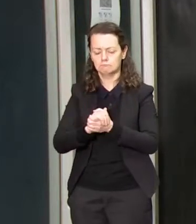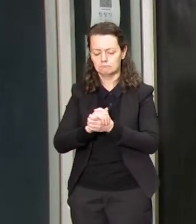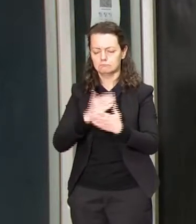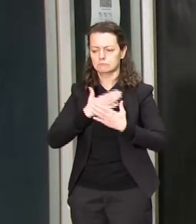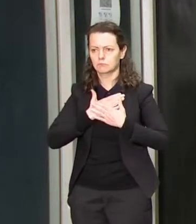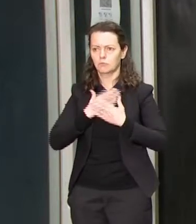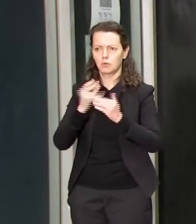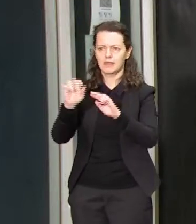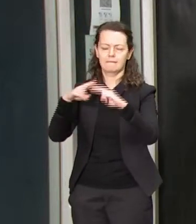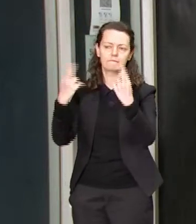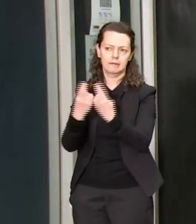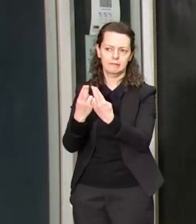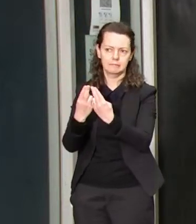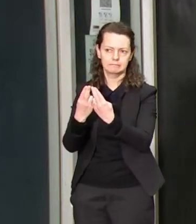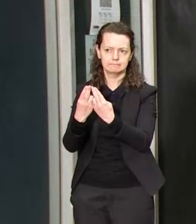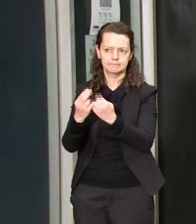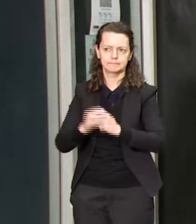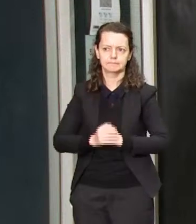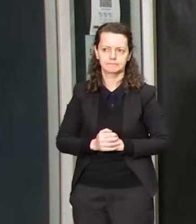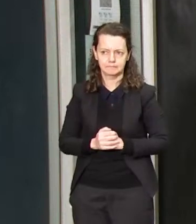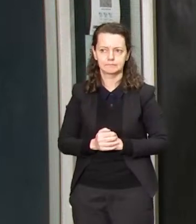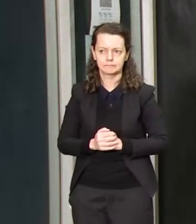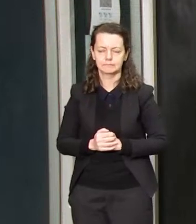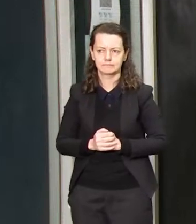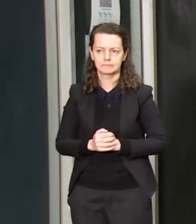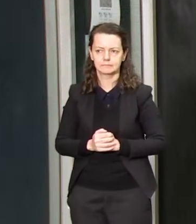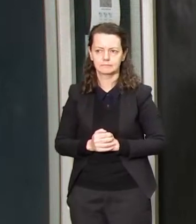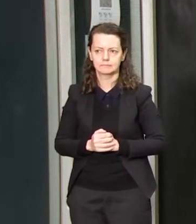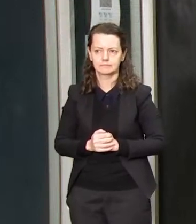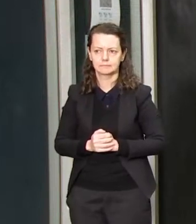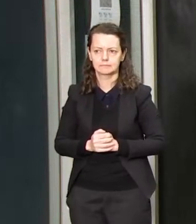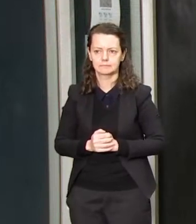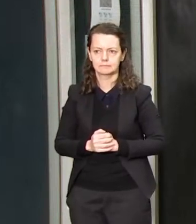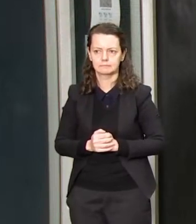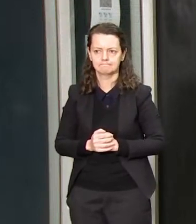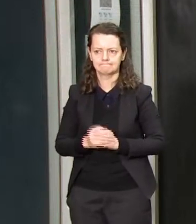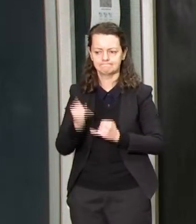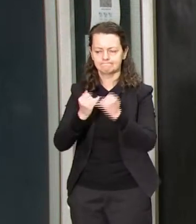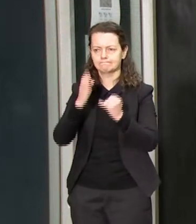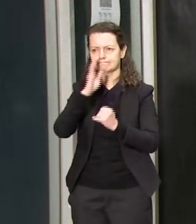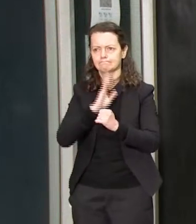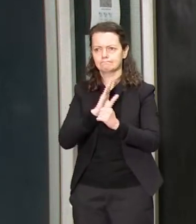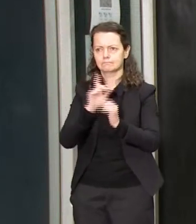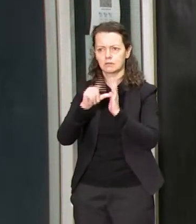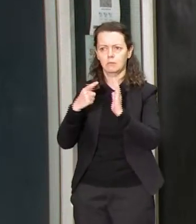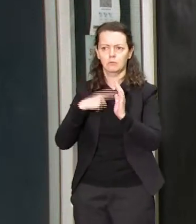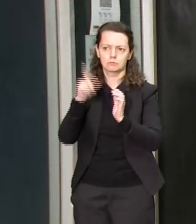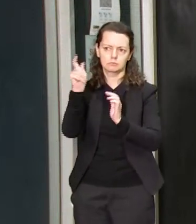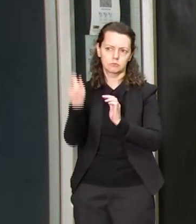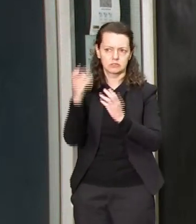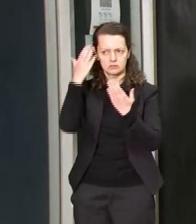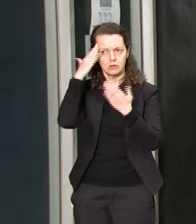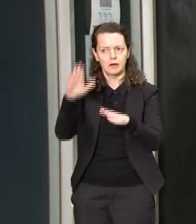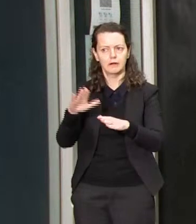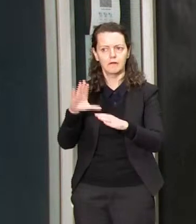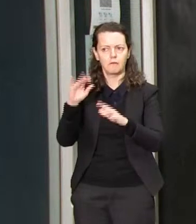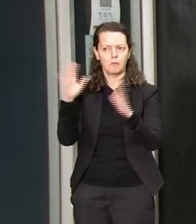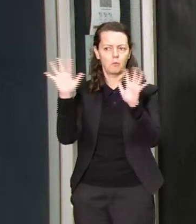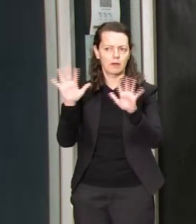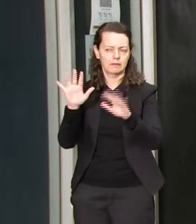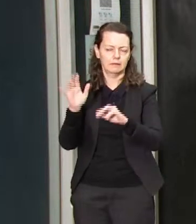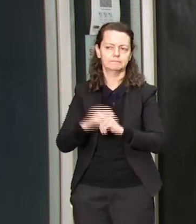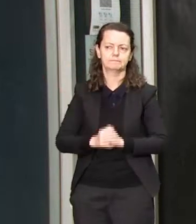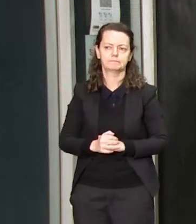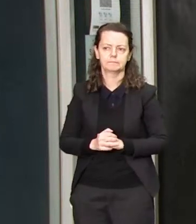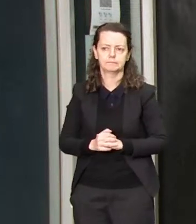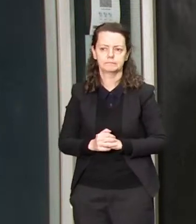are with this person, with his family and friends at this very sad time. In the last